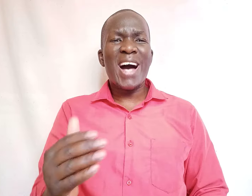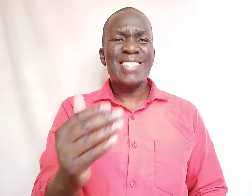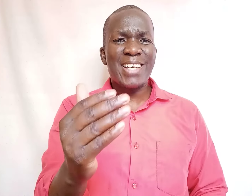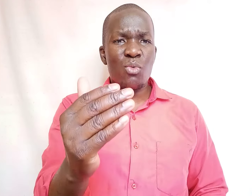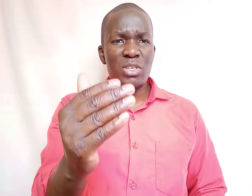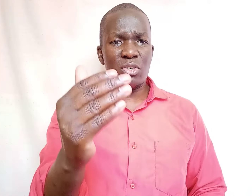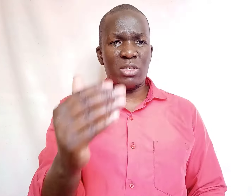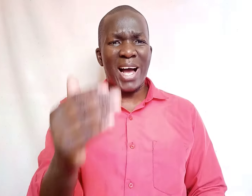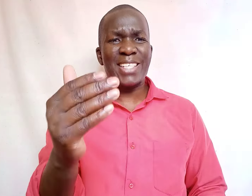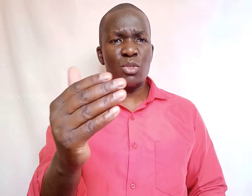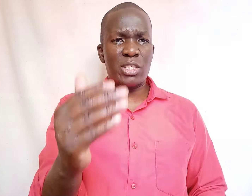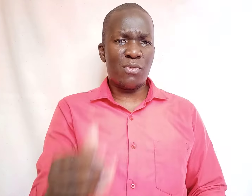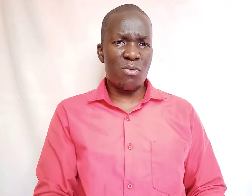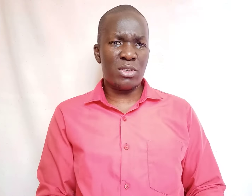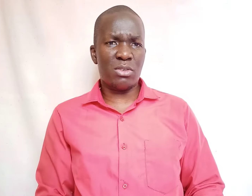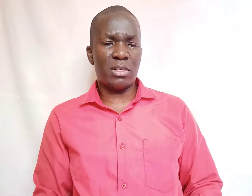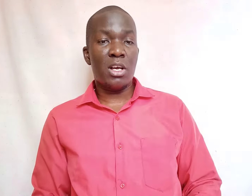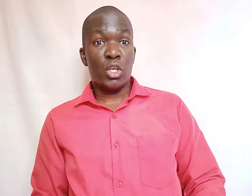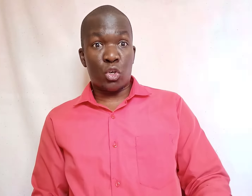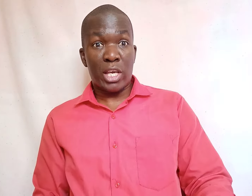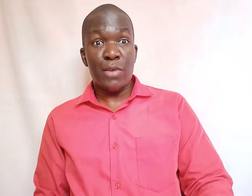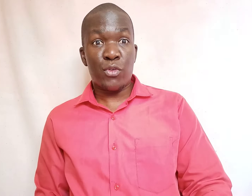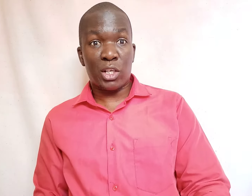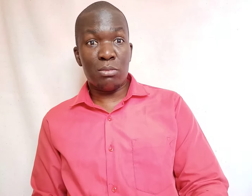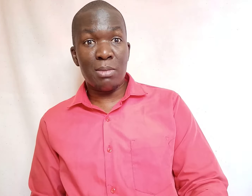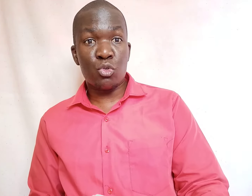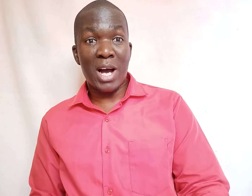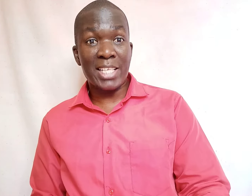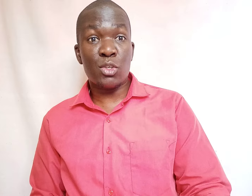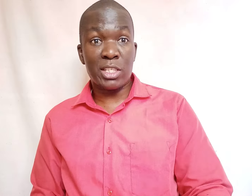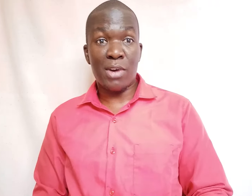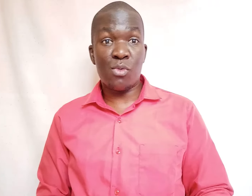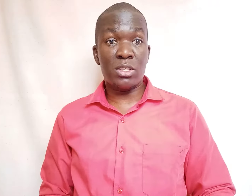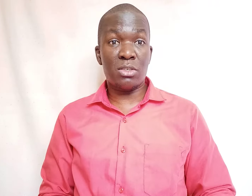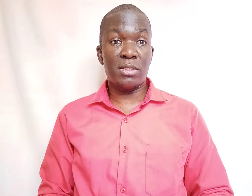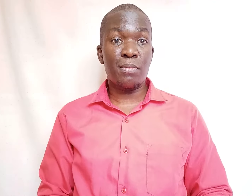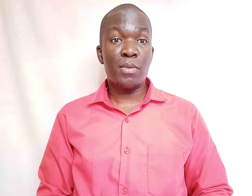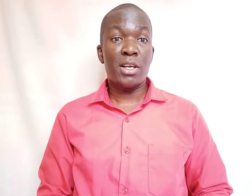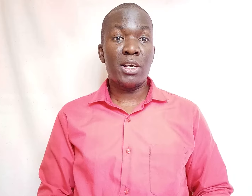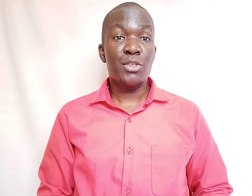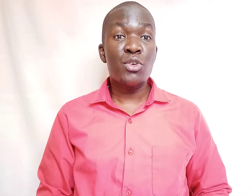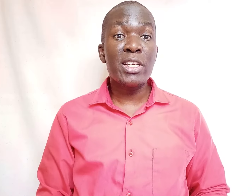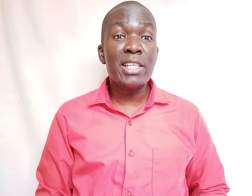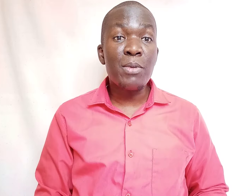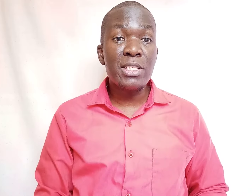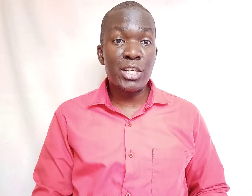ask a question, ask yourself a question. So if you cannot be able to ask yourself a question during